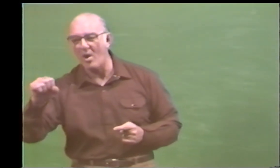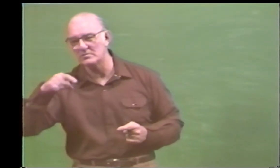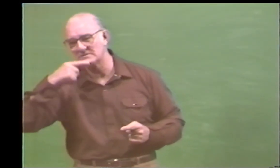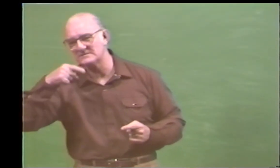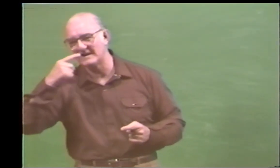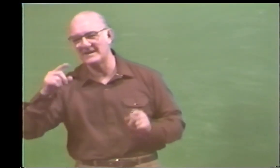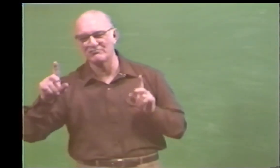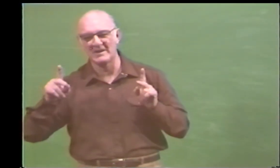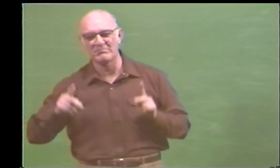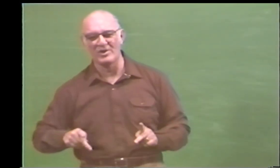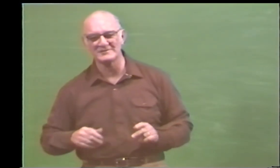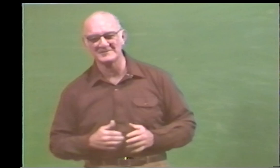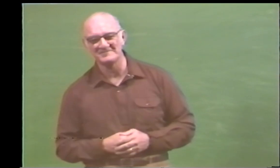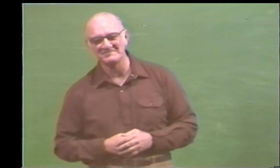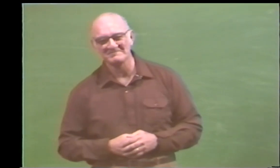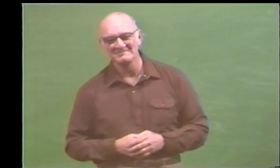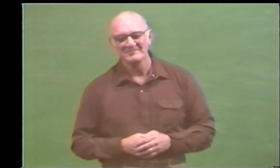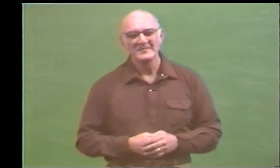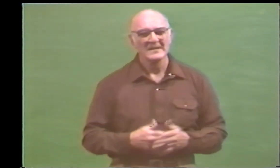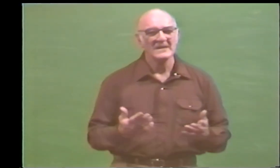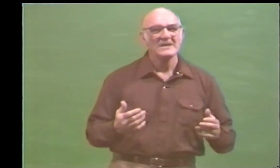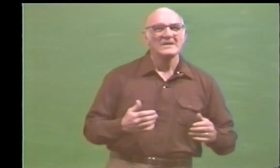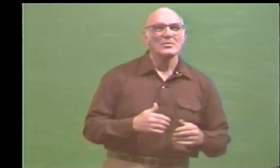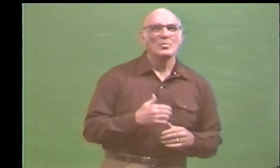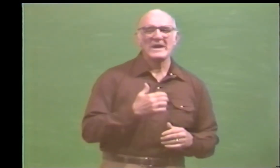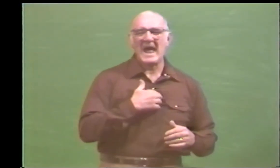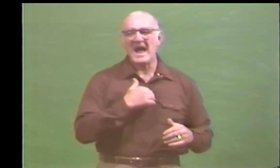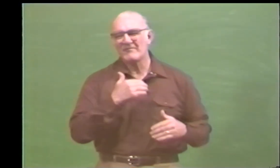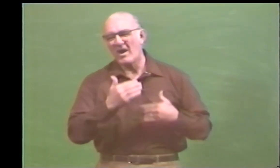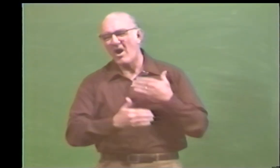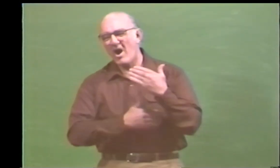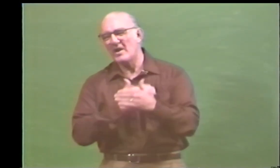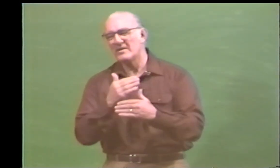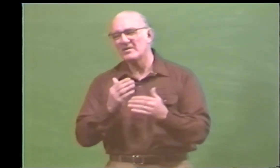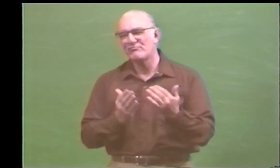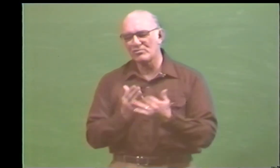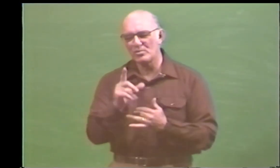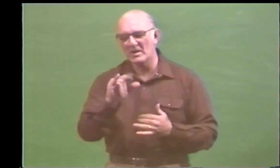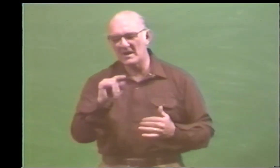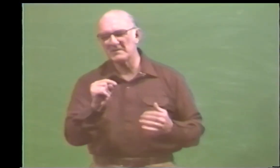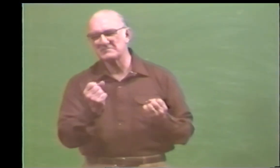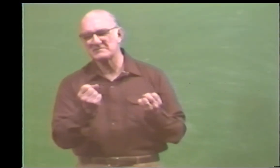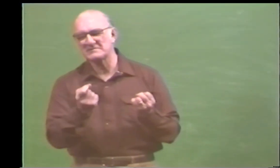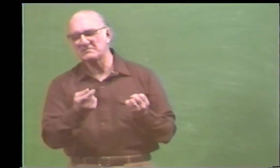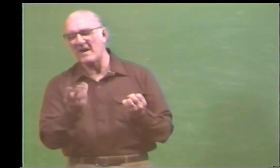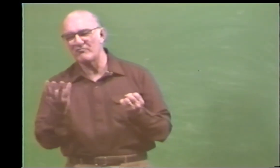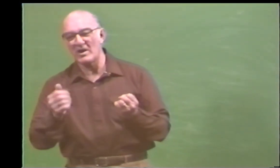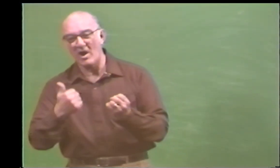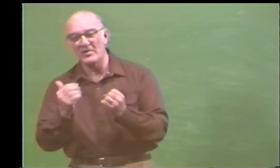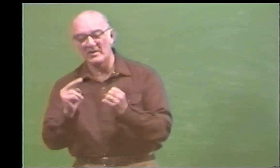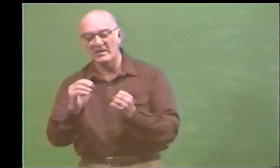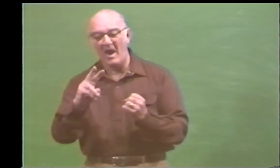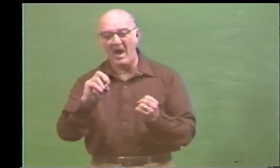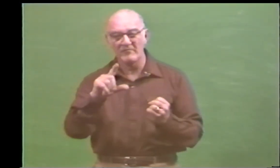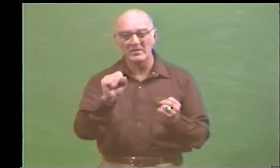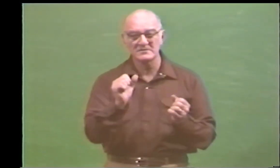Jones is a hearing person. We have on through lit several other novels